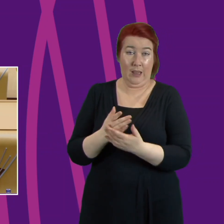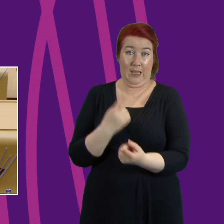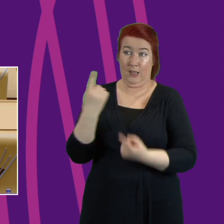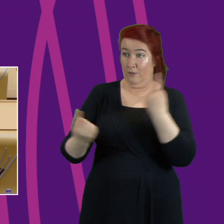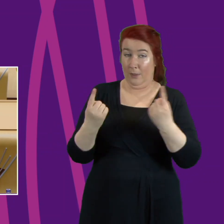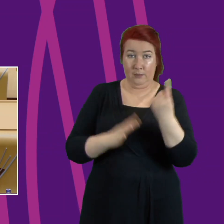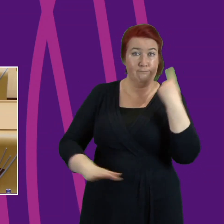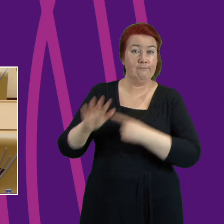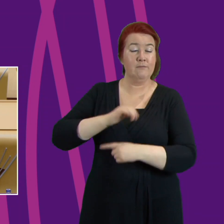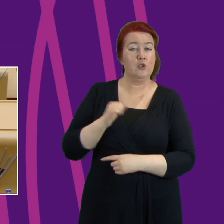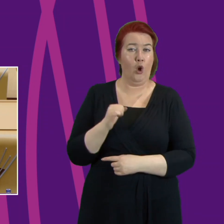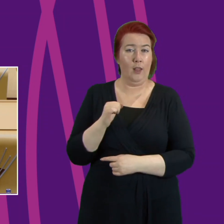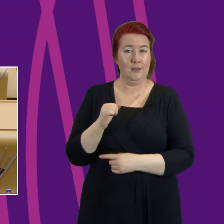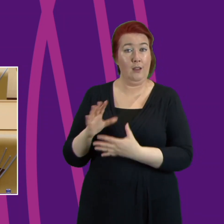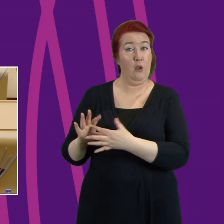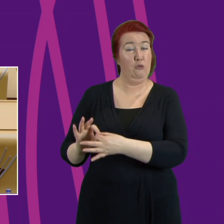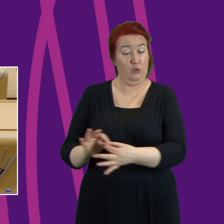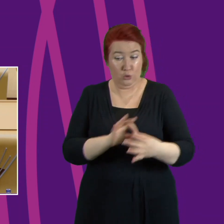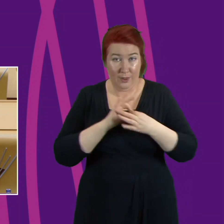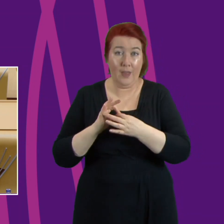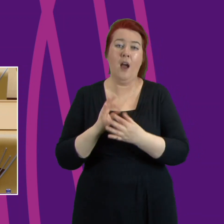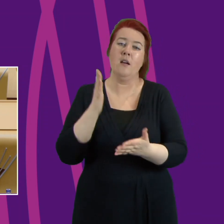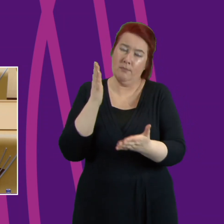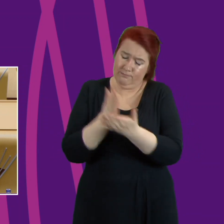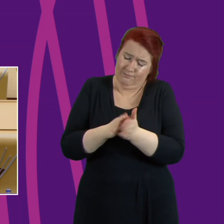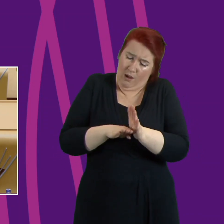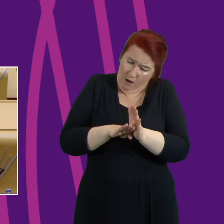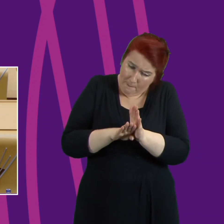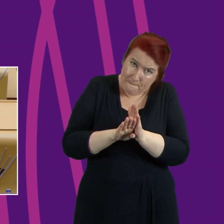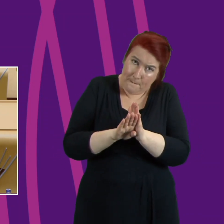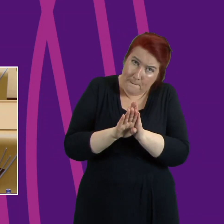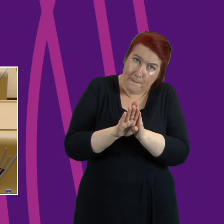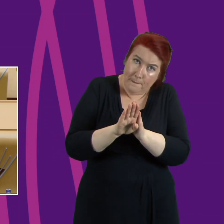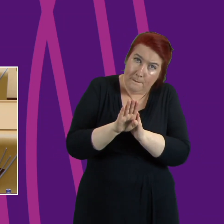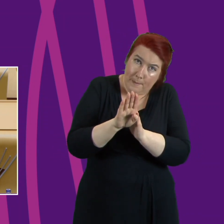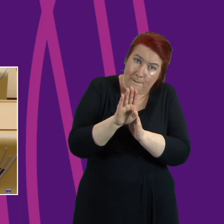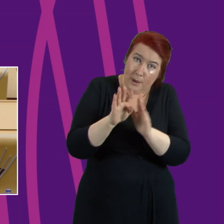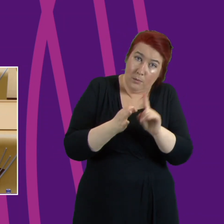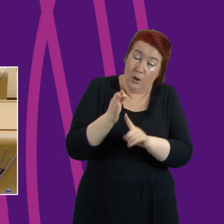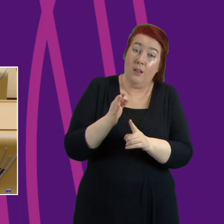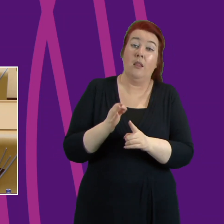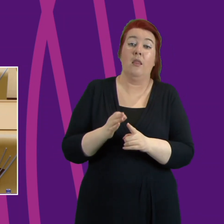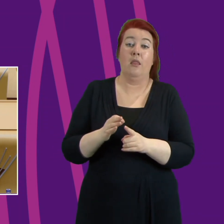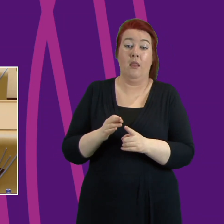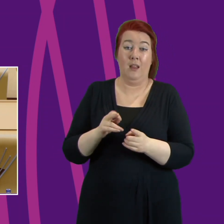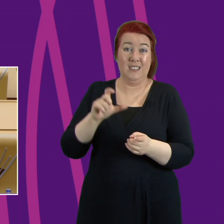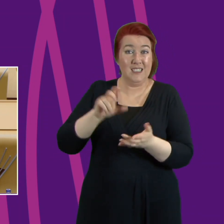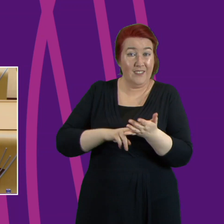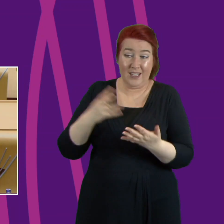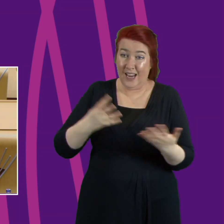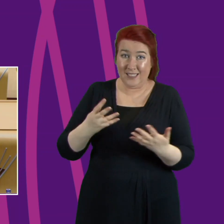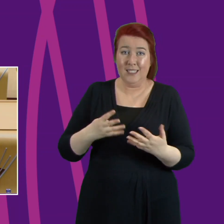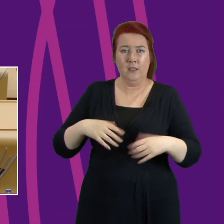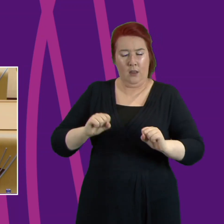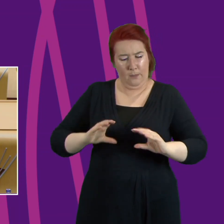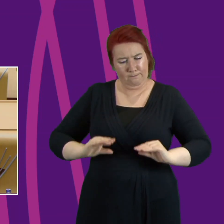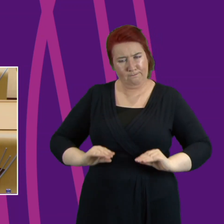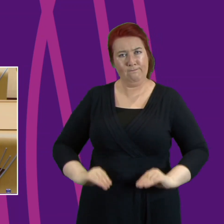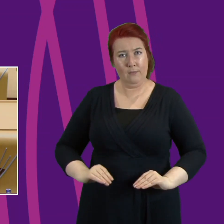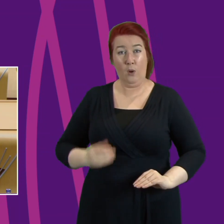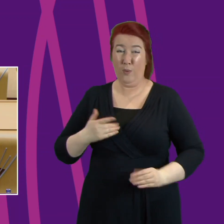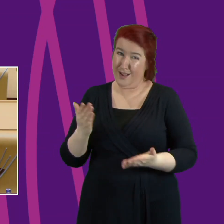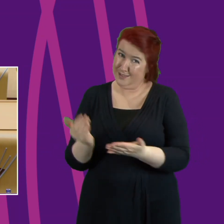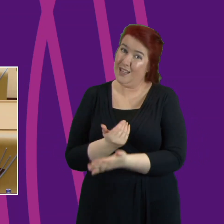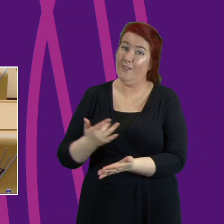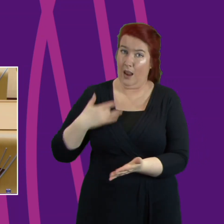Scotland. Together, we are making progress, we are suppressing the virus, we are saving lives, and we are showing that we